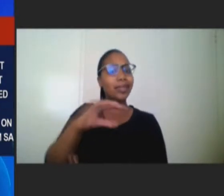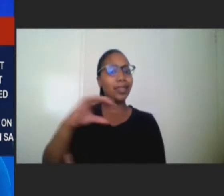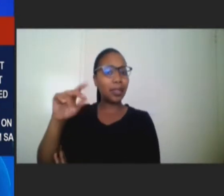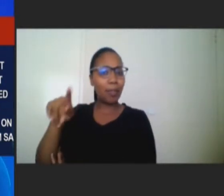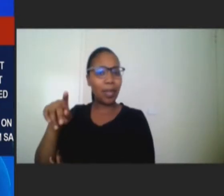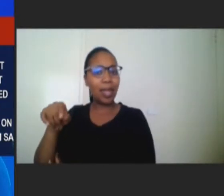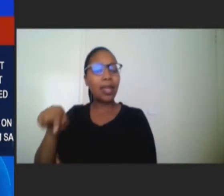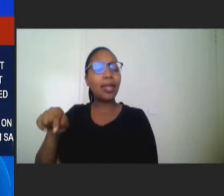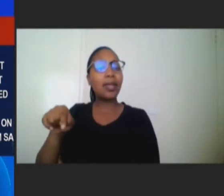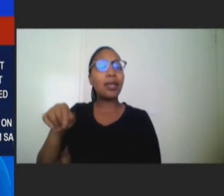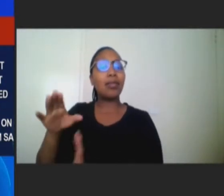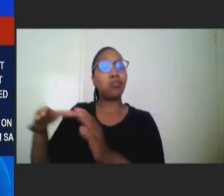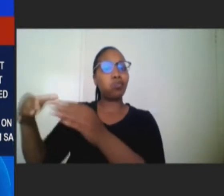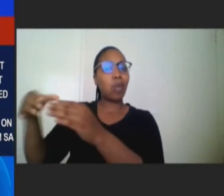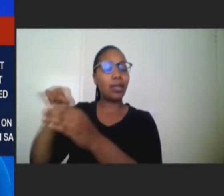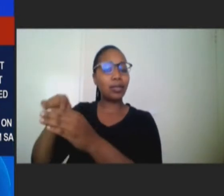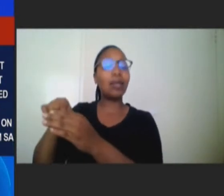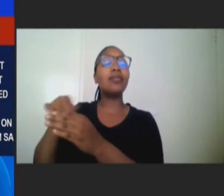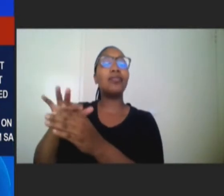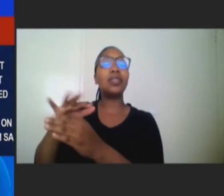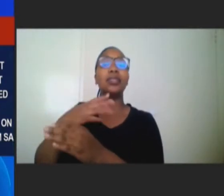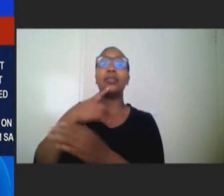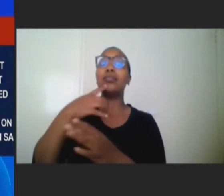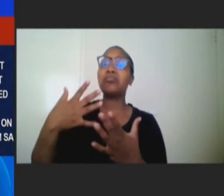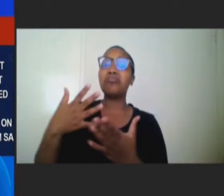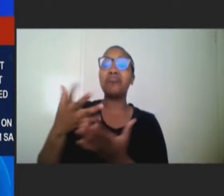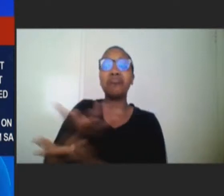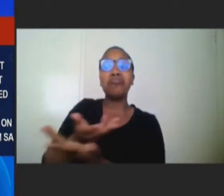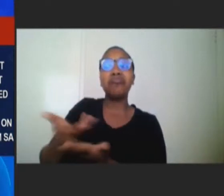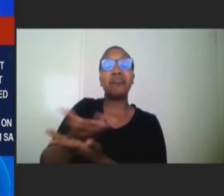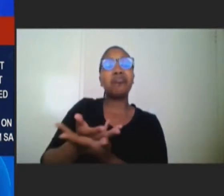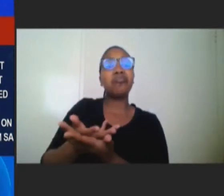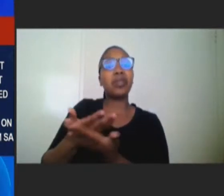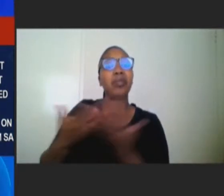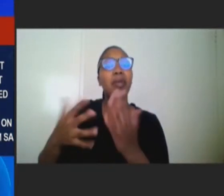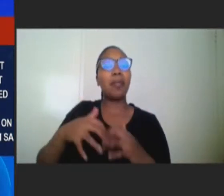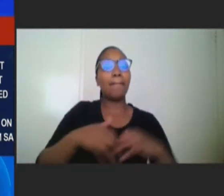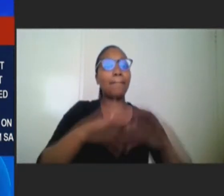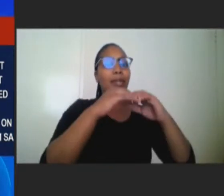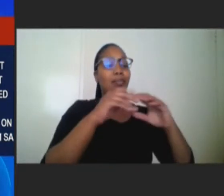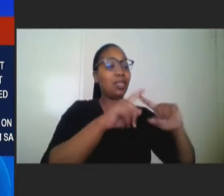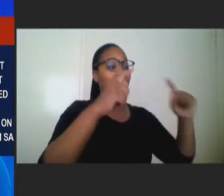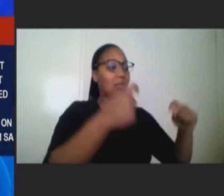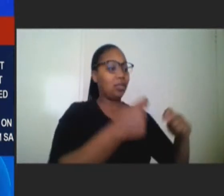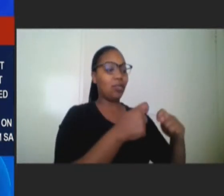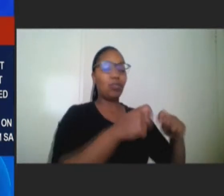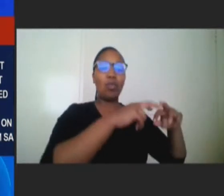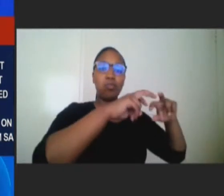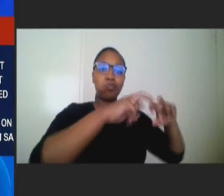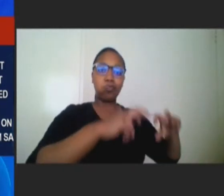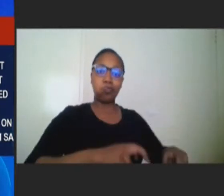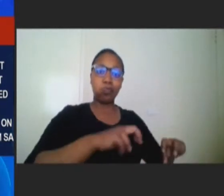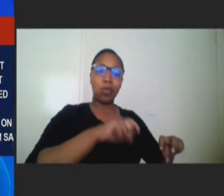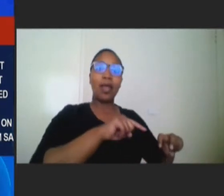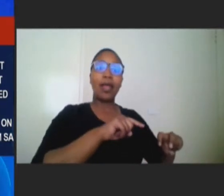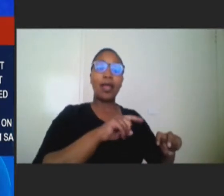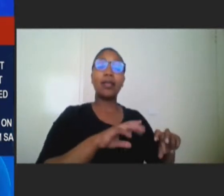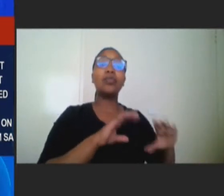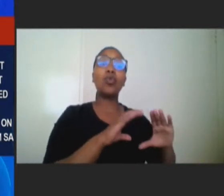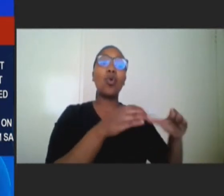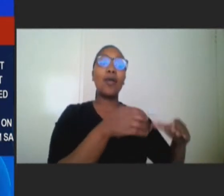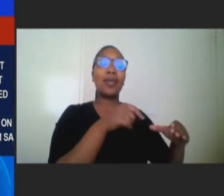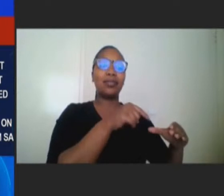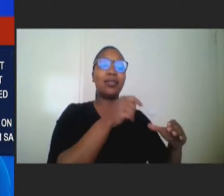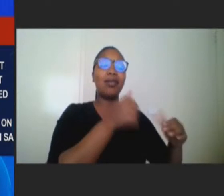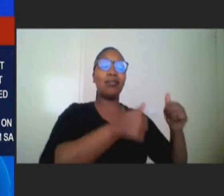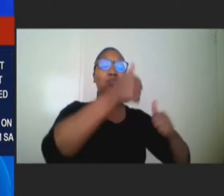net joints formed a team which has been looking at this. Net joints is a committee made of heads of departments.